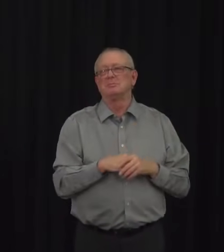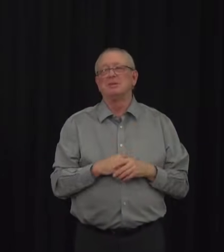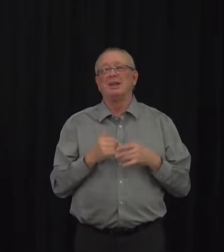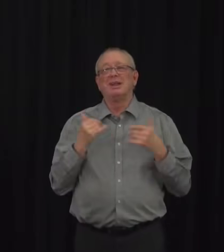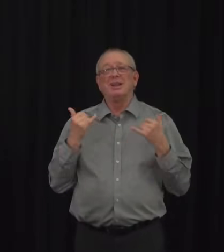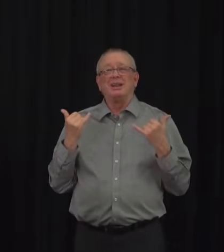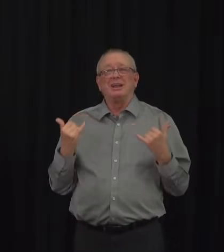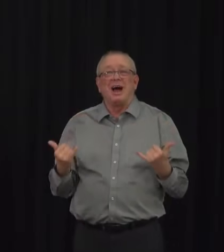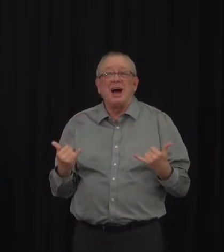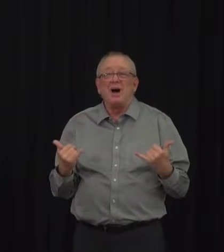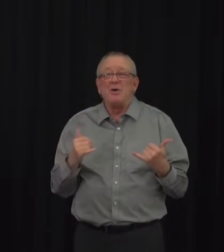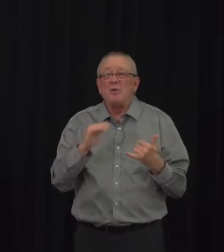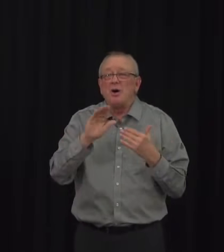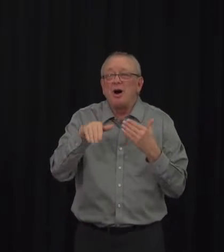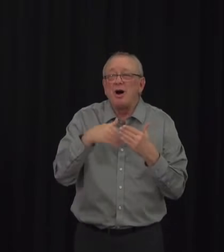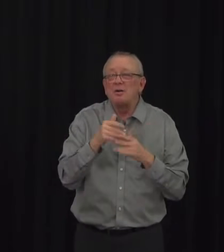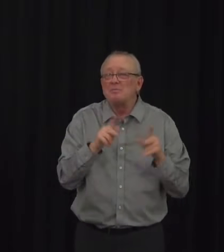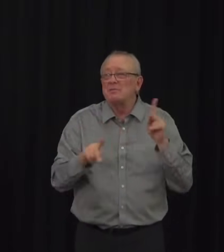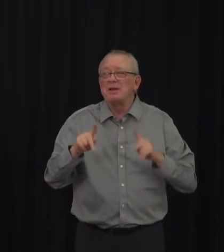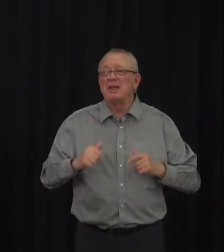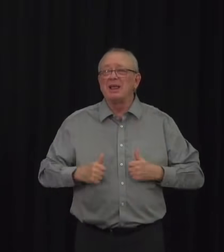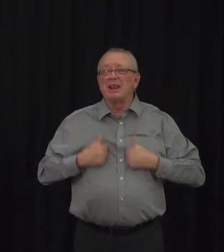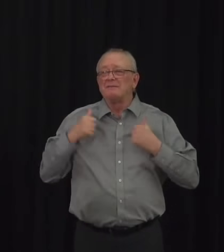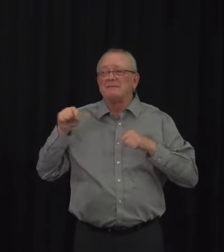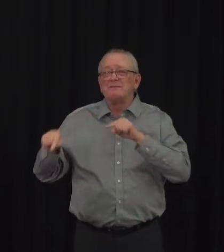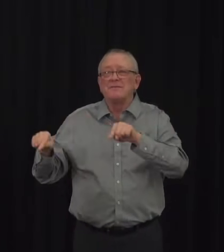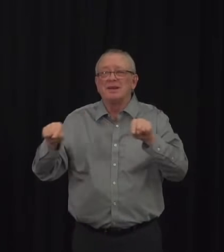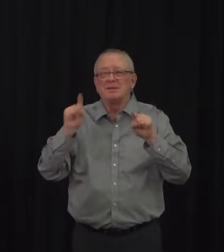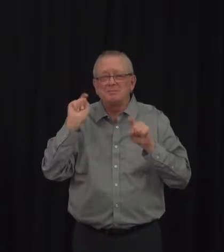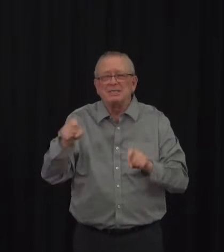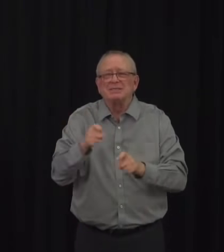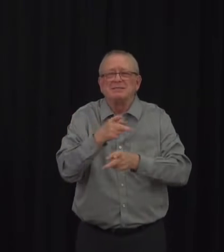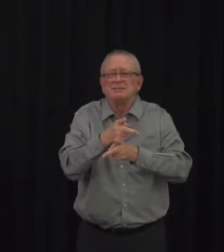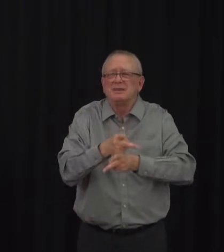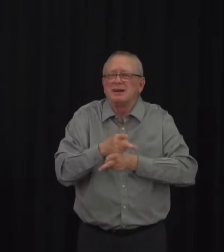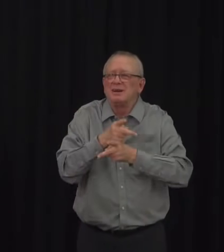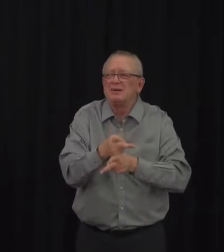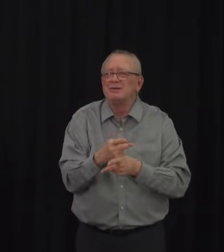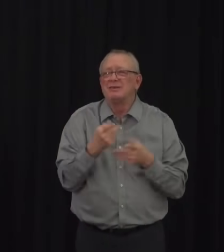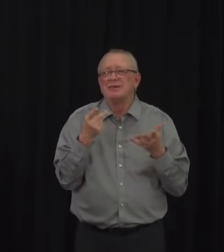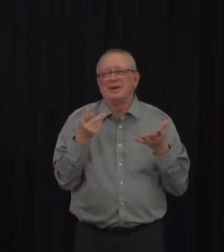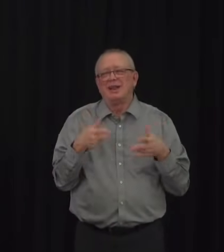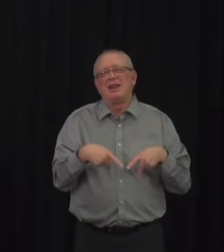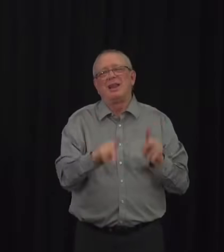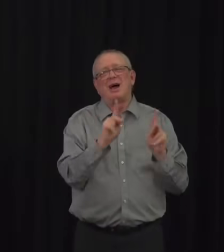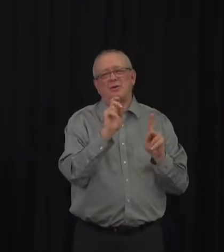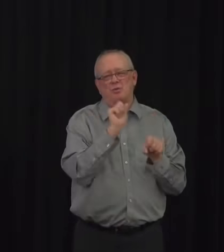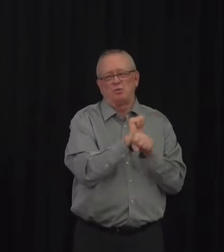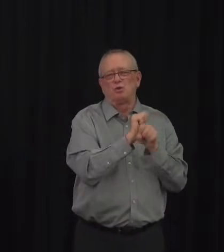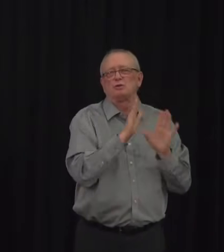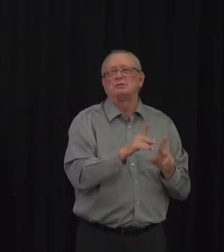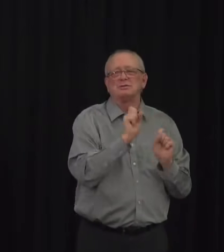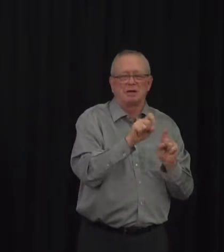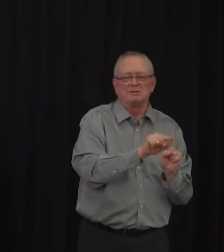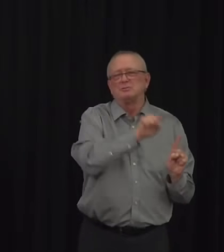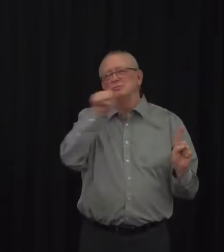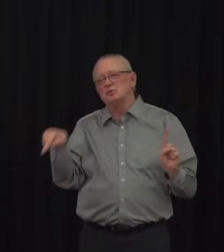all the residents' needs and allowing workers to come to that site and help support the other staff who are there.